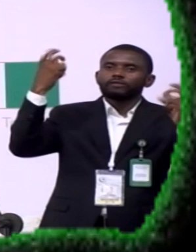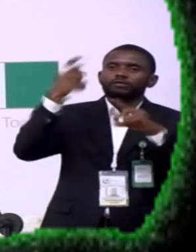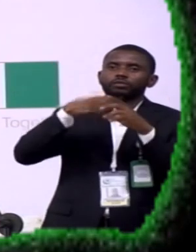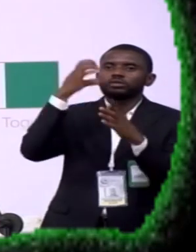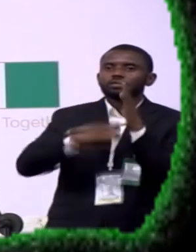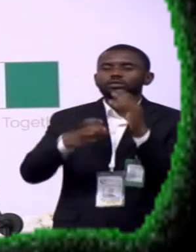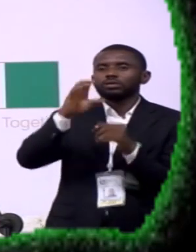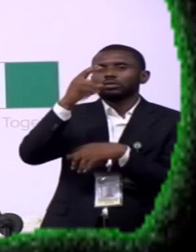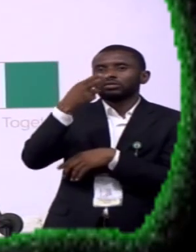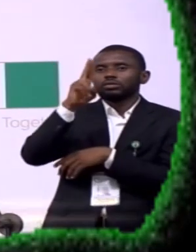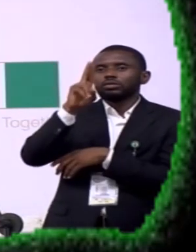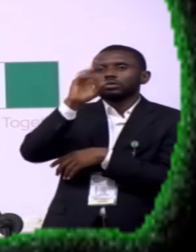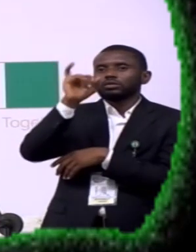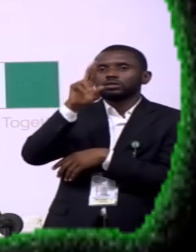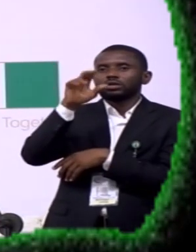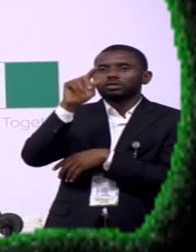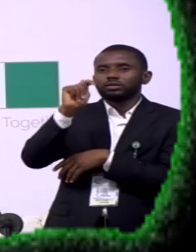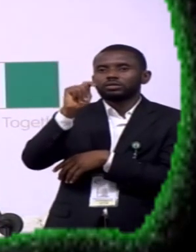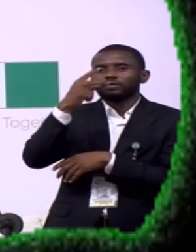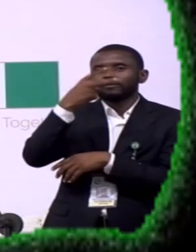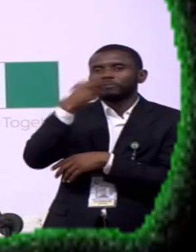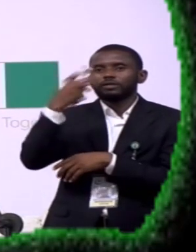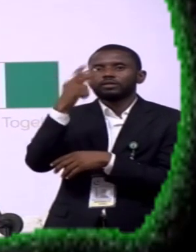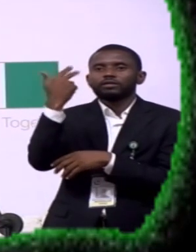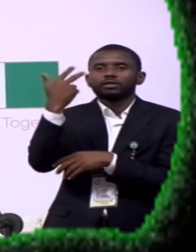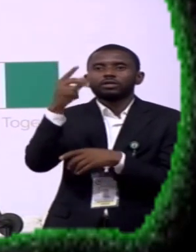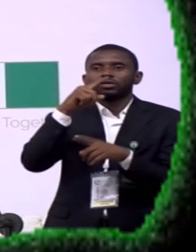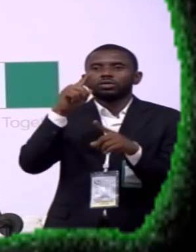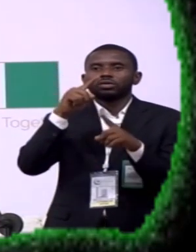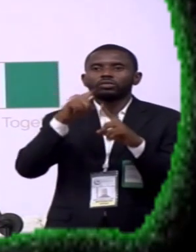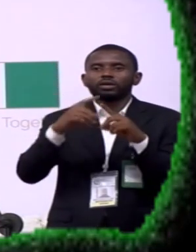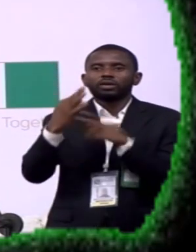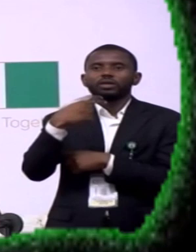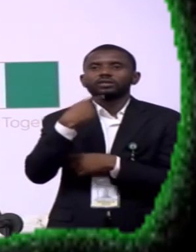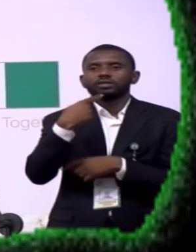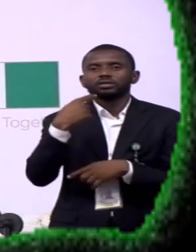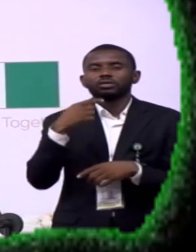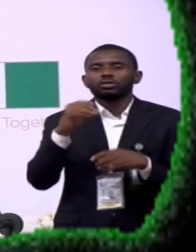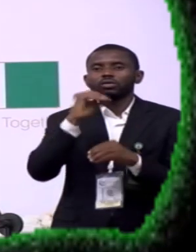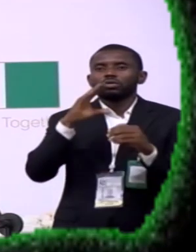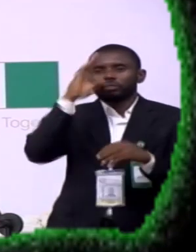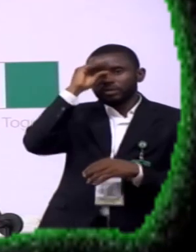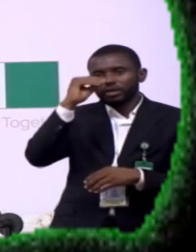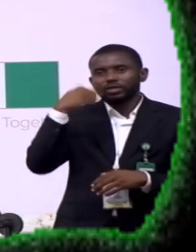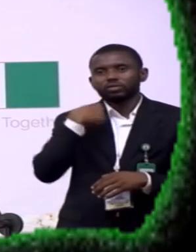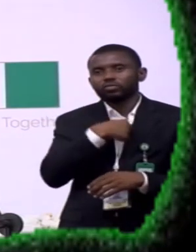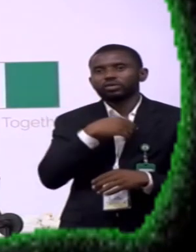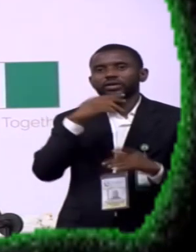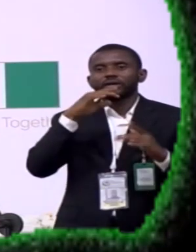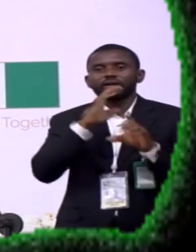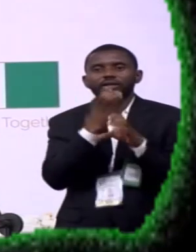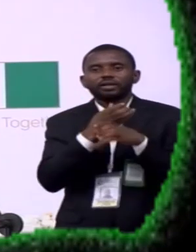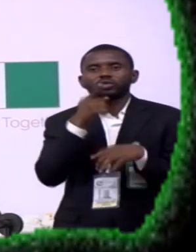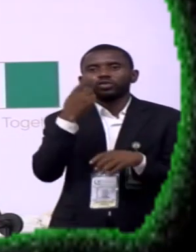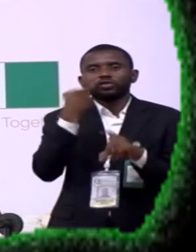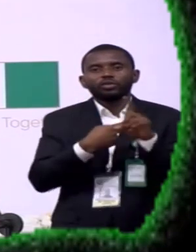13, where Allah said, we created you, O mankind, we created you from a single pair of a male